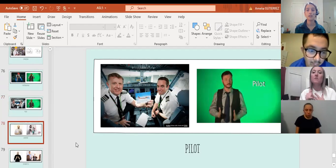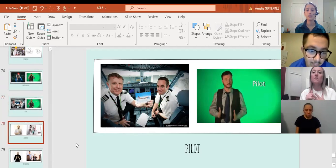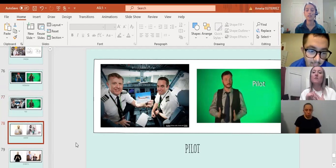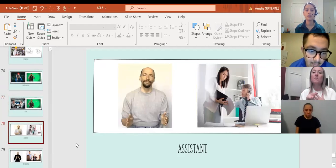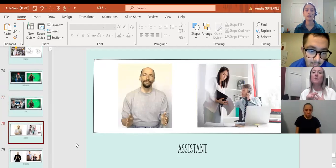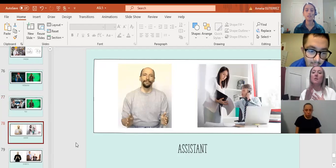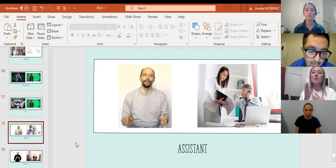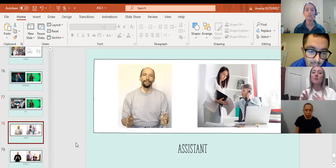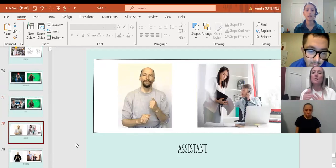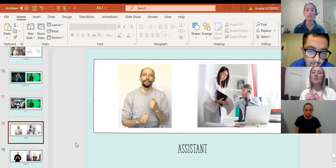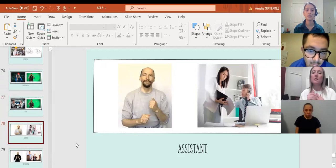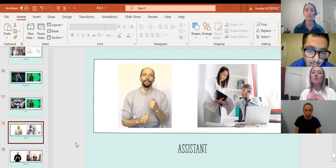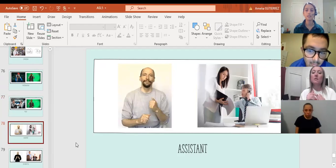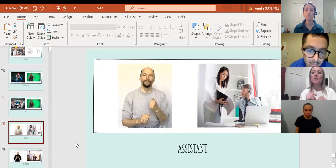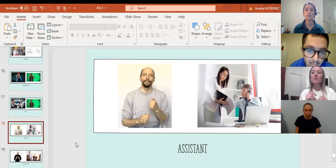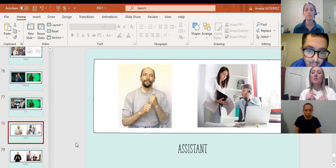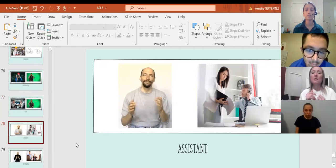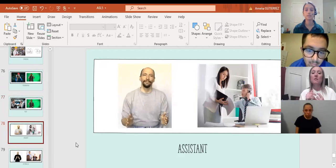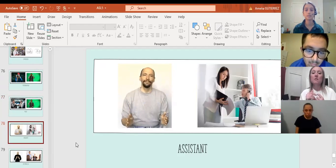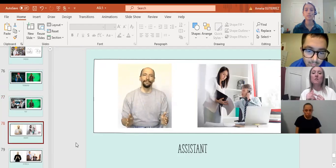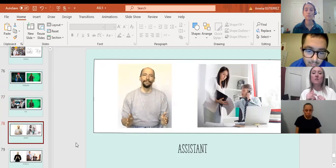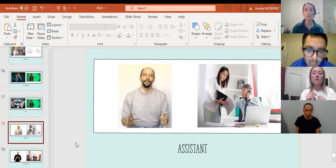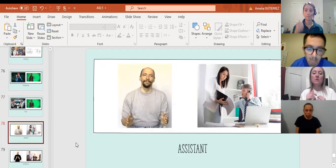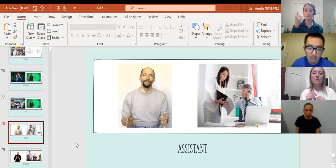Okay. And then an assistant.